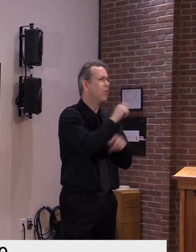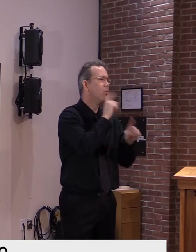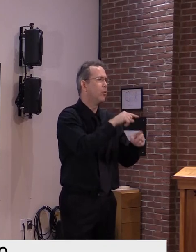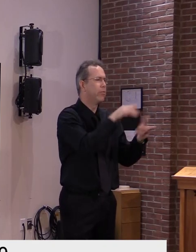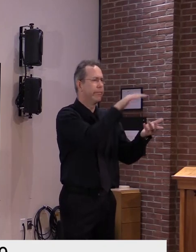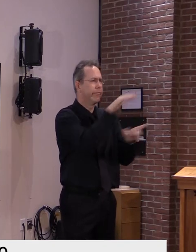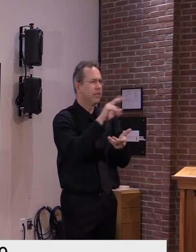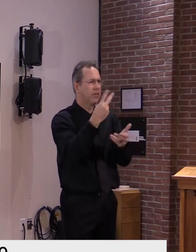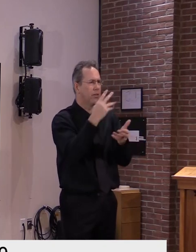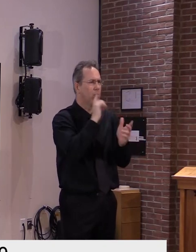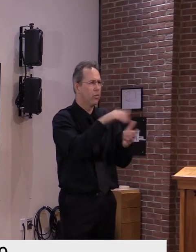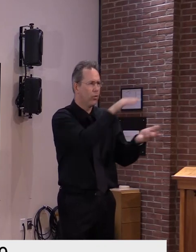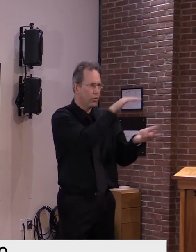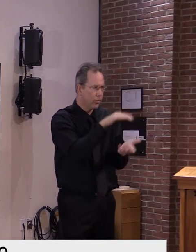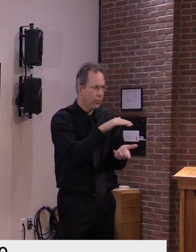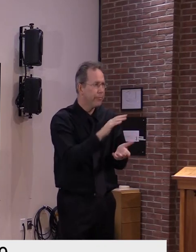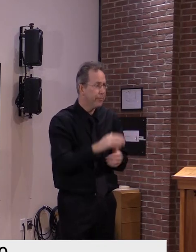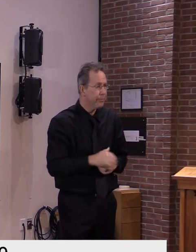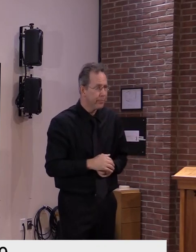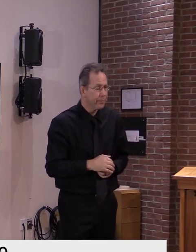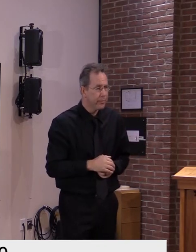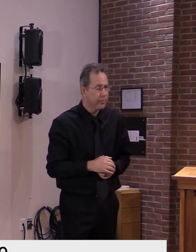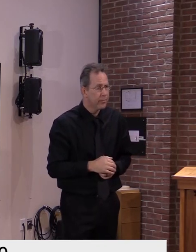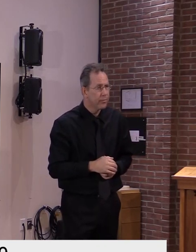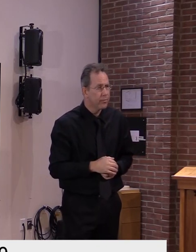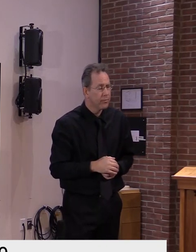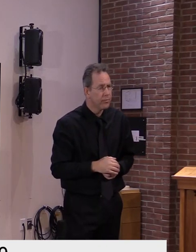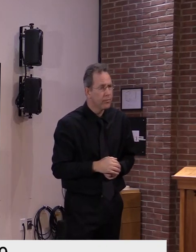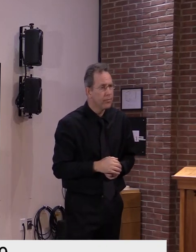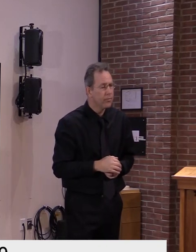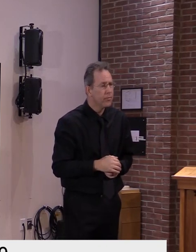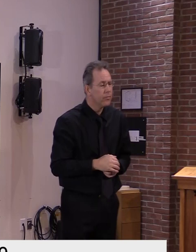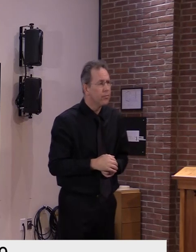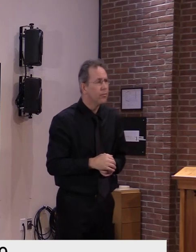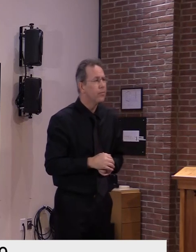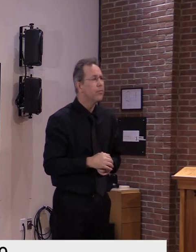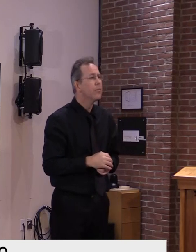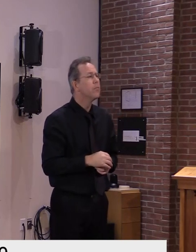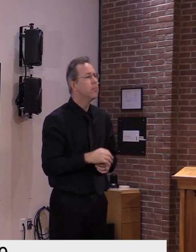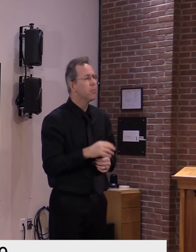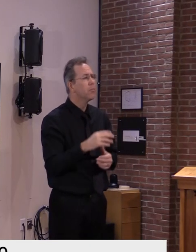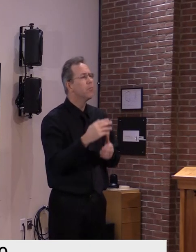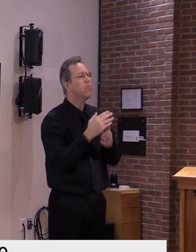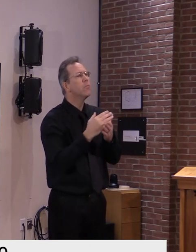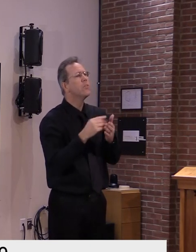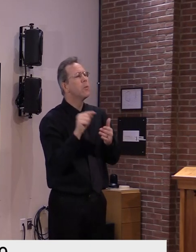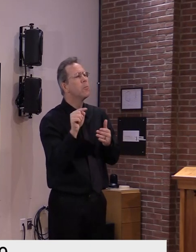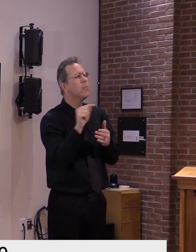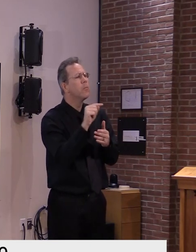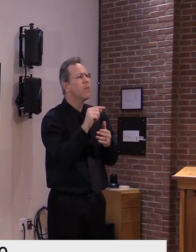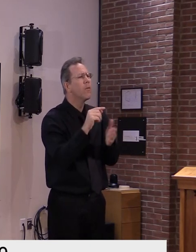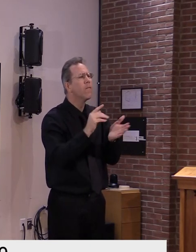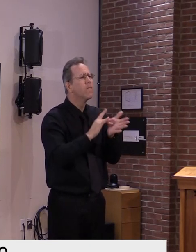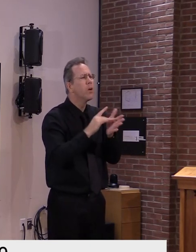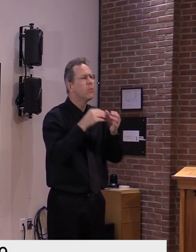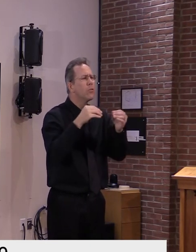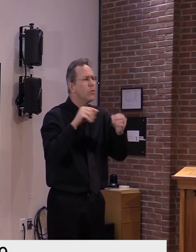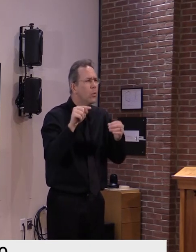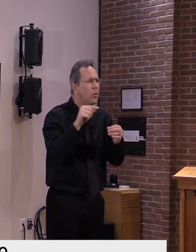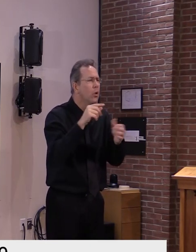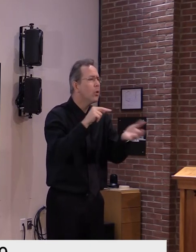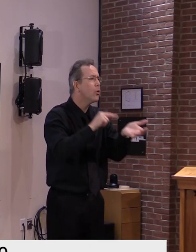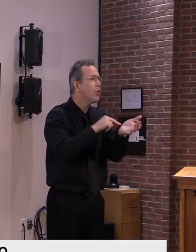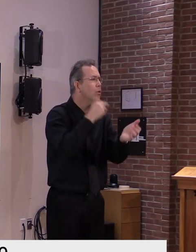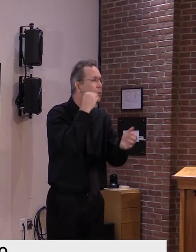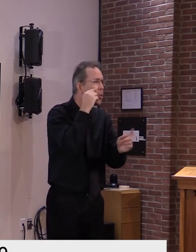Pharmacies that have been contracted to provide COVID-19 vaccine at skilled nursing facilities will receive a portion of these